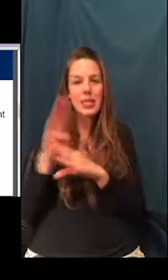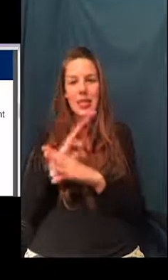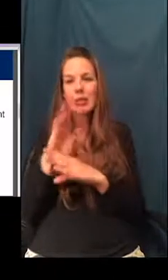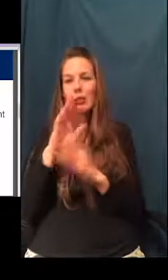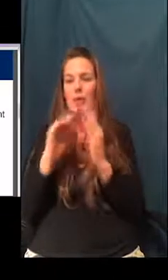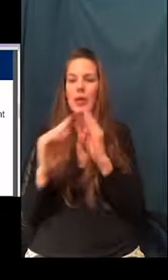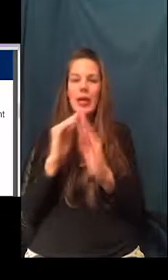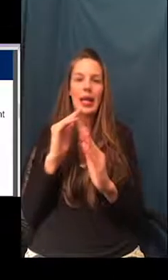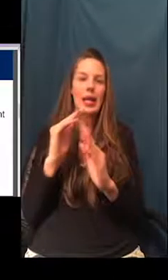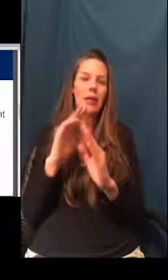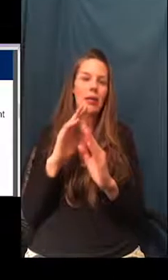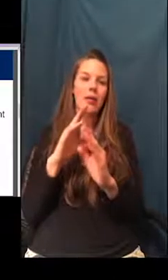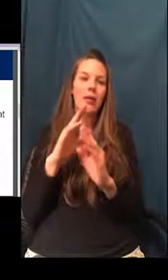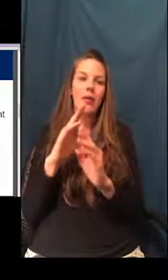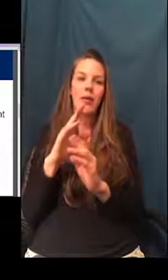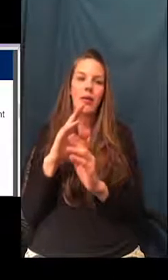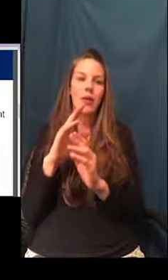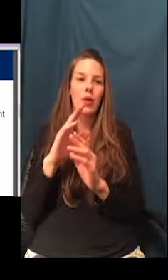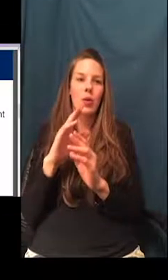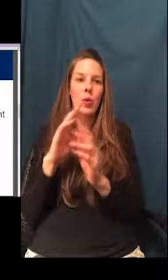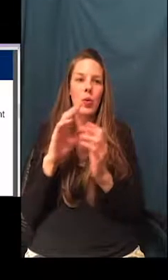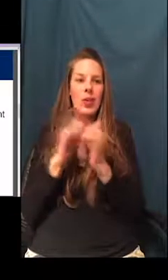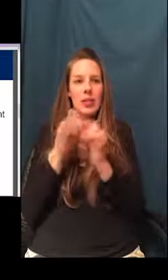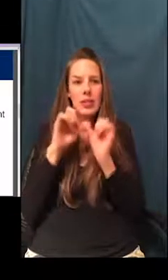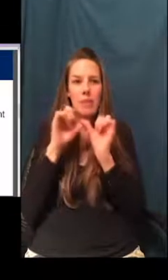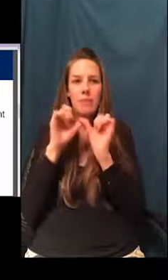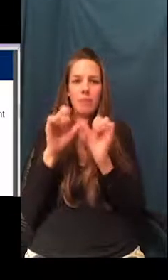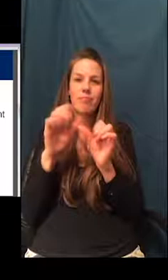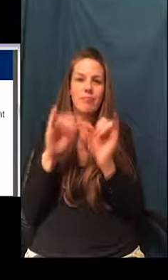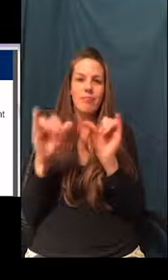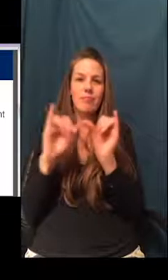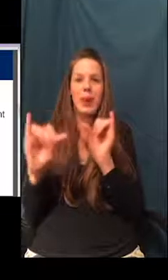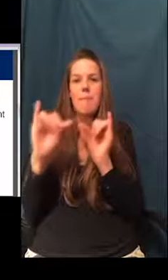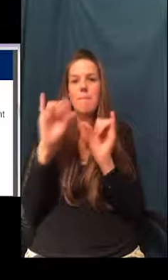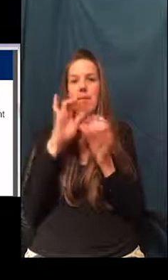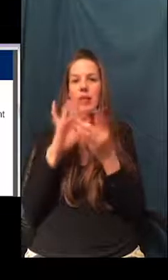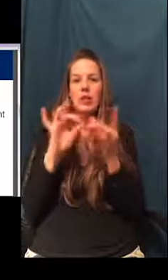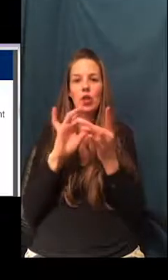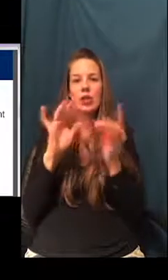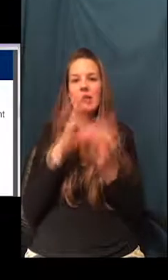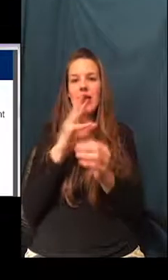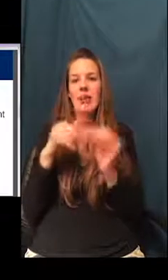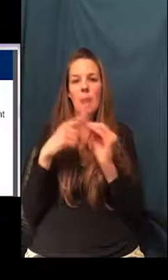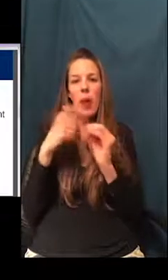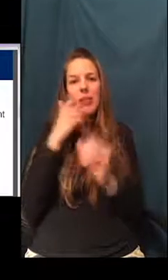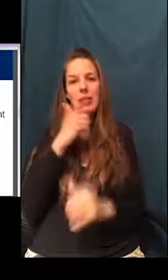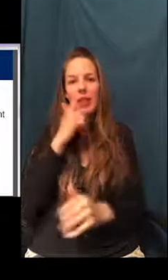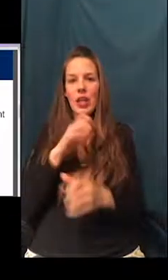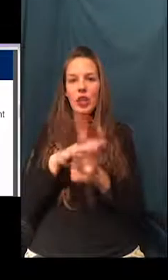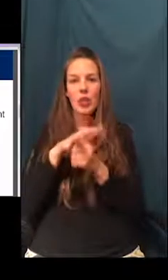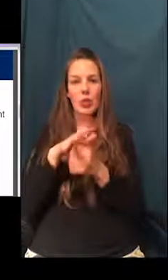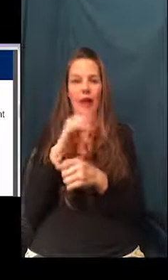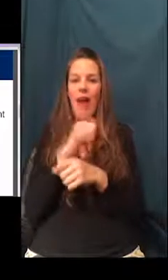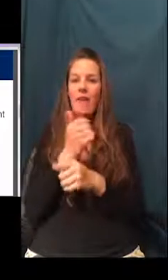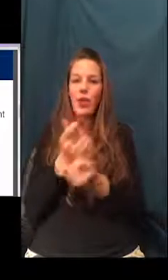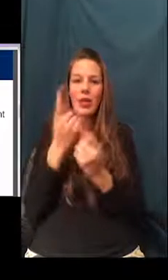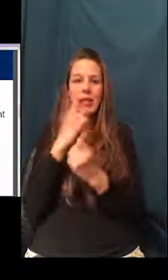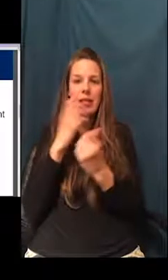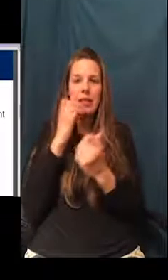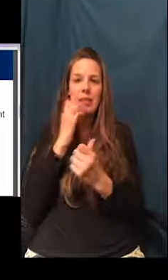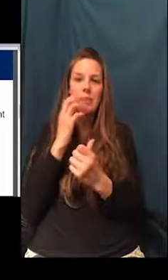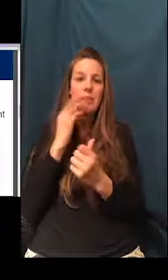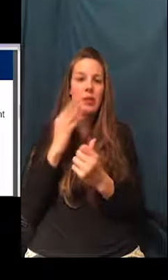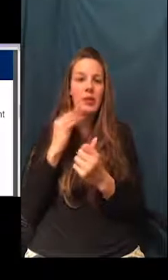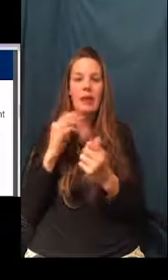community, how, with some consistent messages that really kind of talks about the daily stress, that we're all experiencing has a